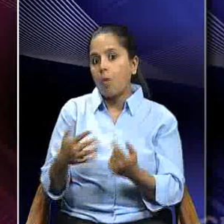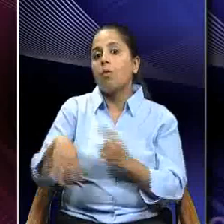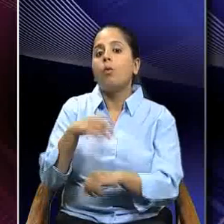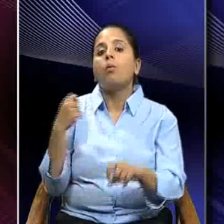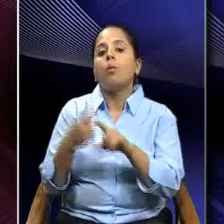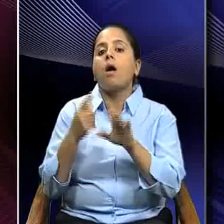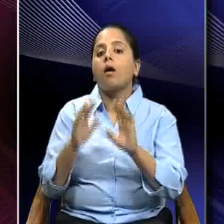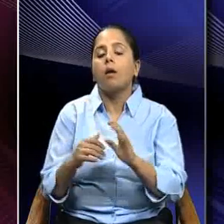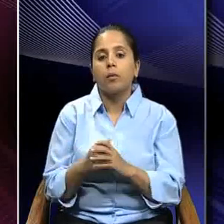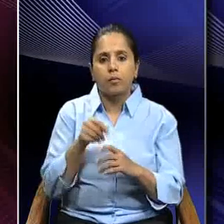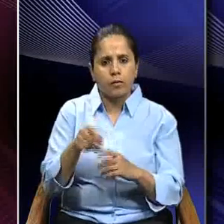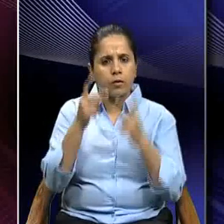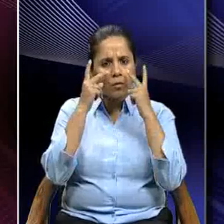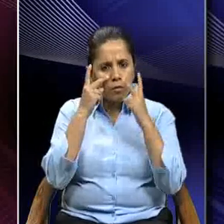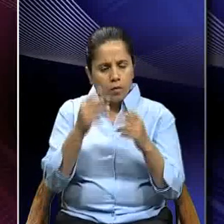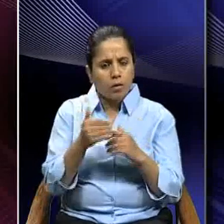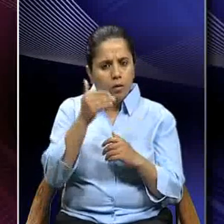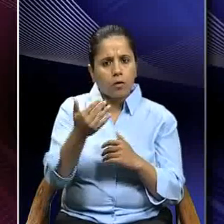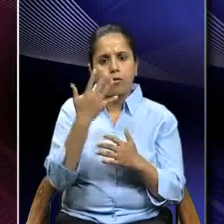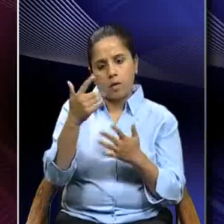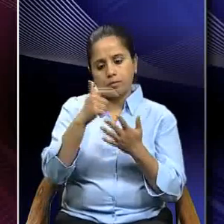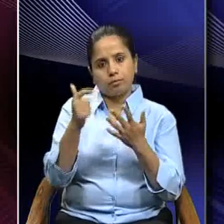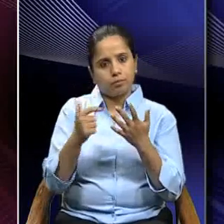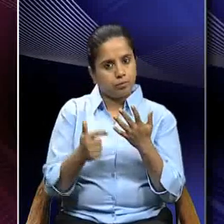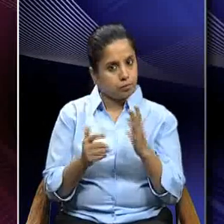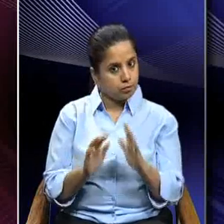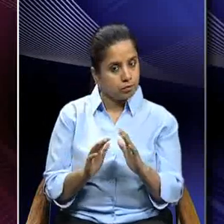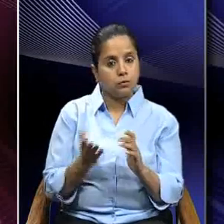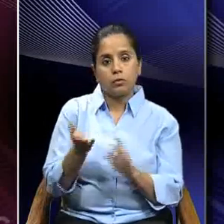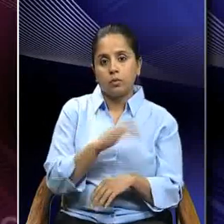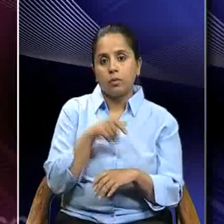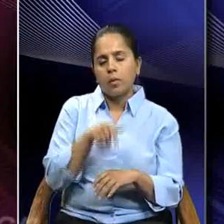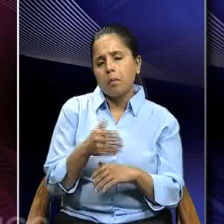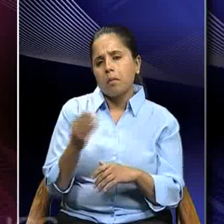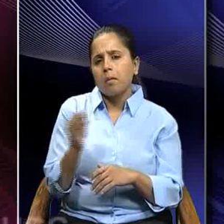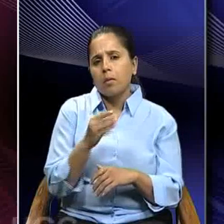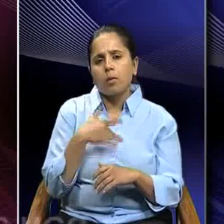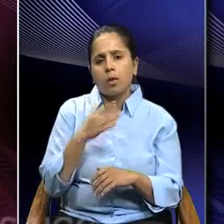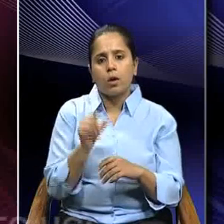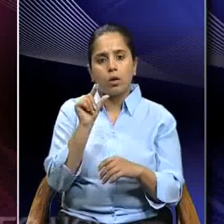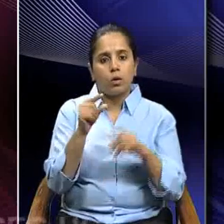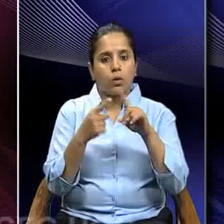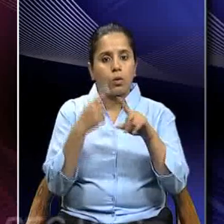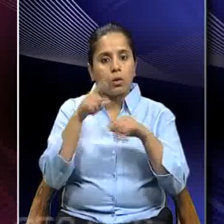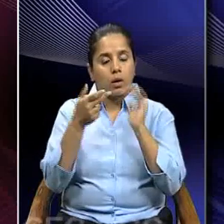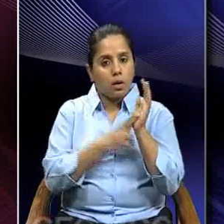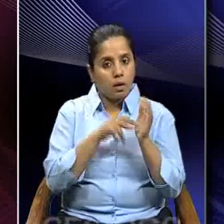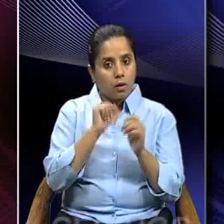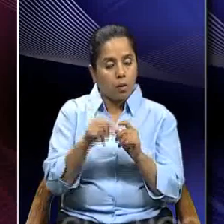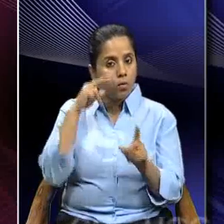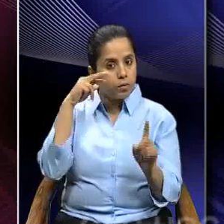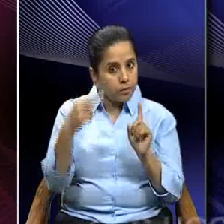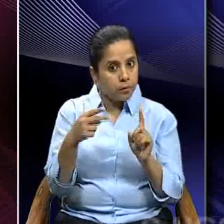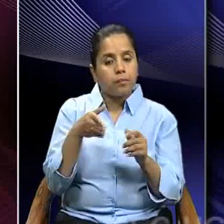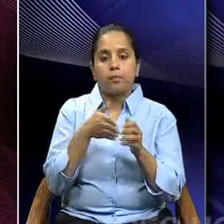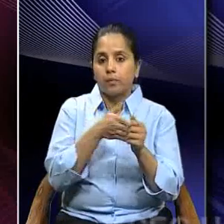This view considers these 5 elements from merely a utilitarian angle and thereby